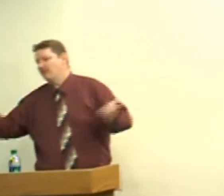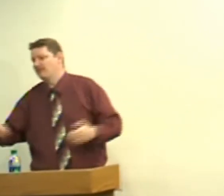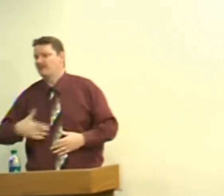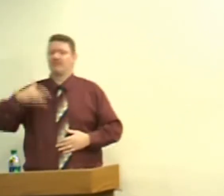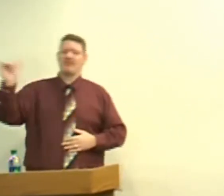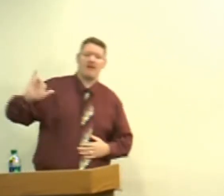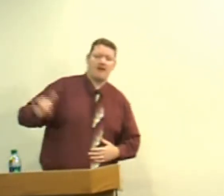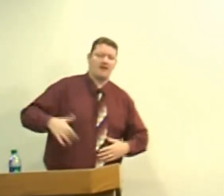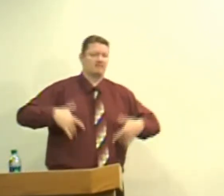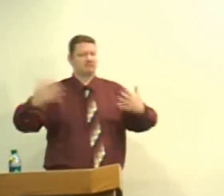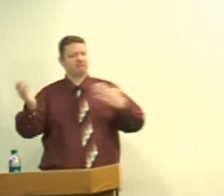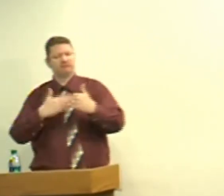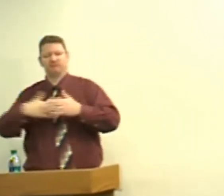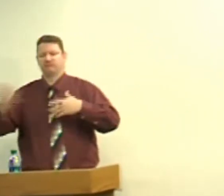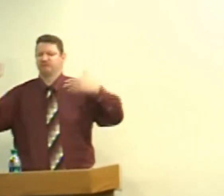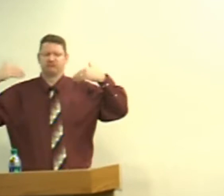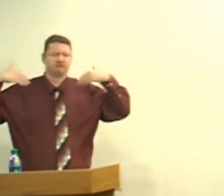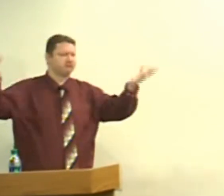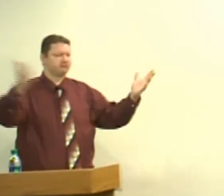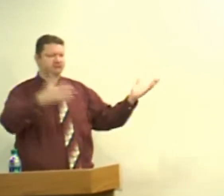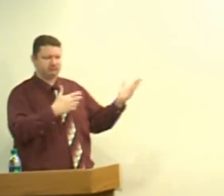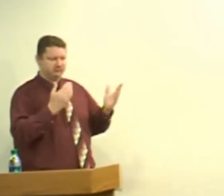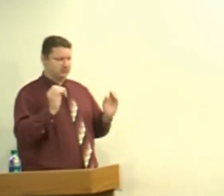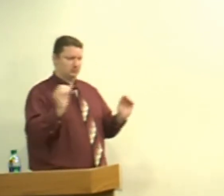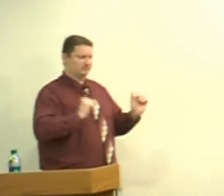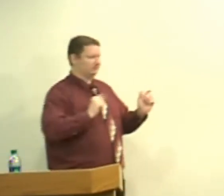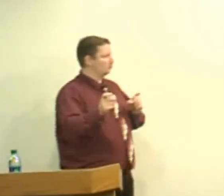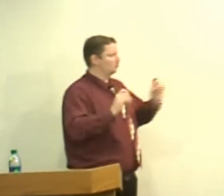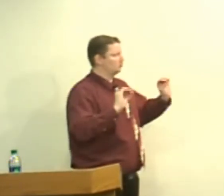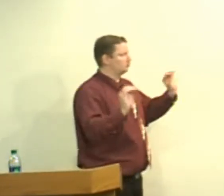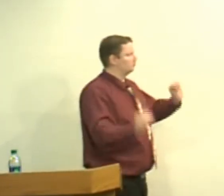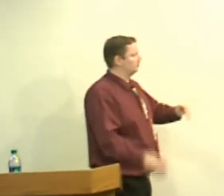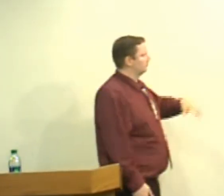they want. They don't care about anybody else. You know, it's all about them. They just move right along.